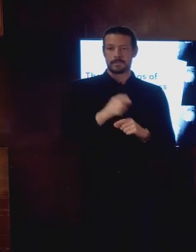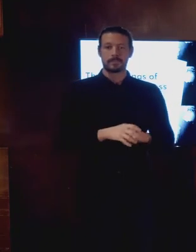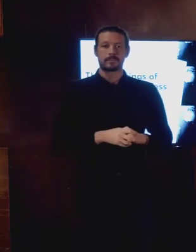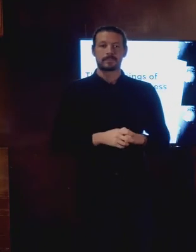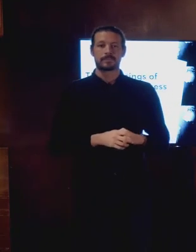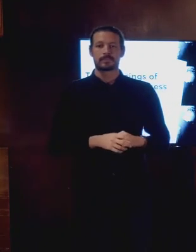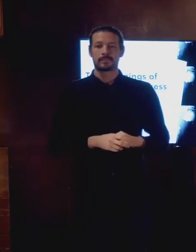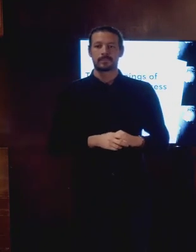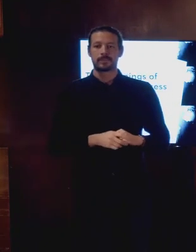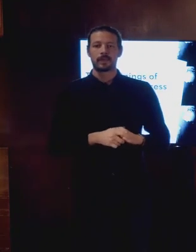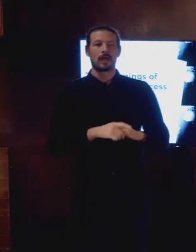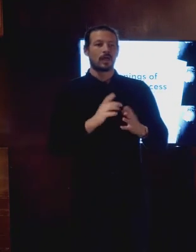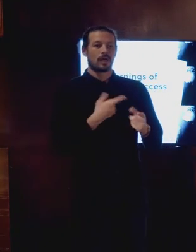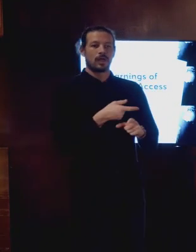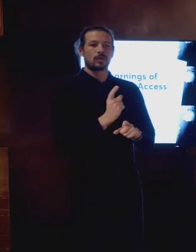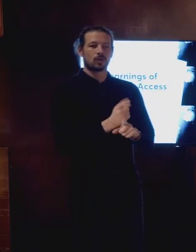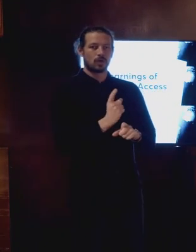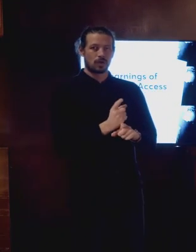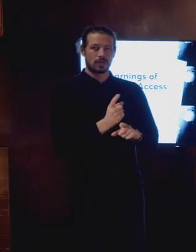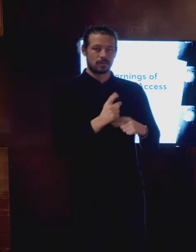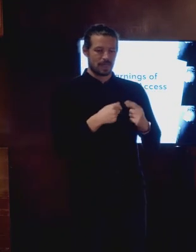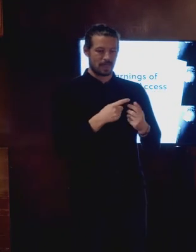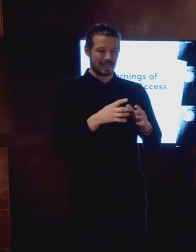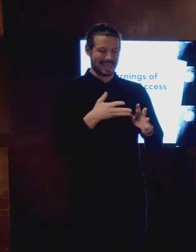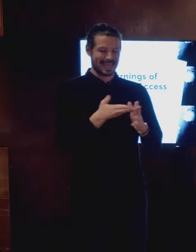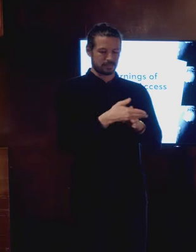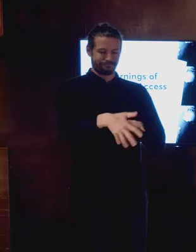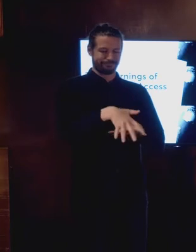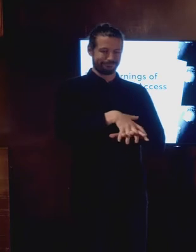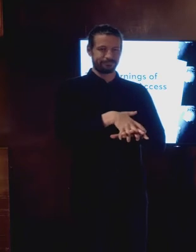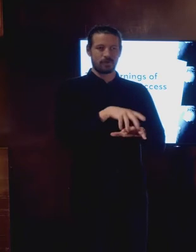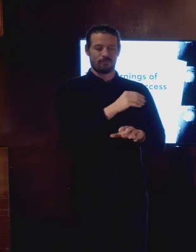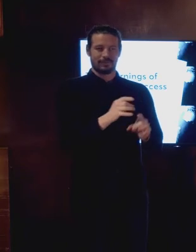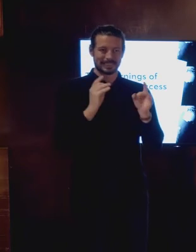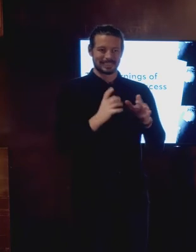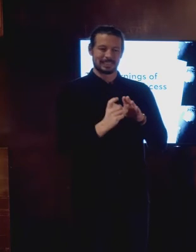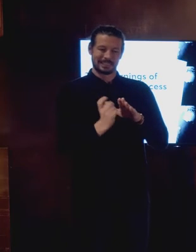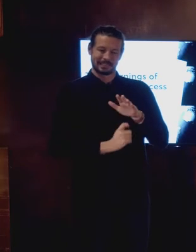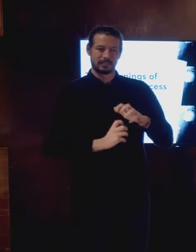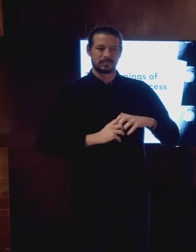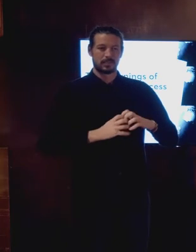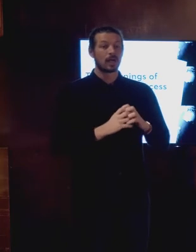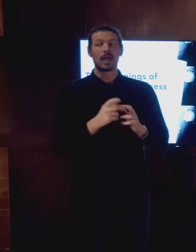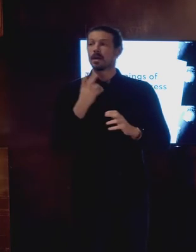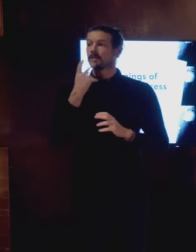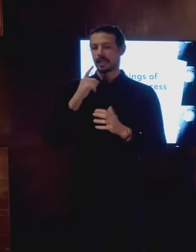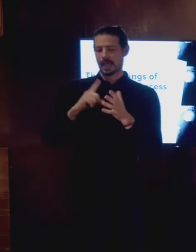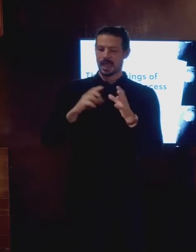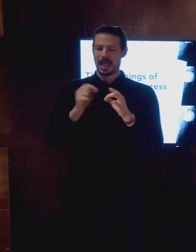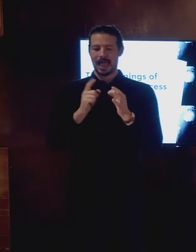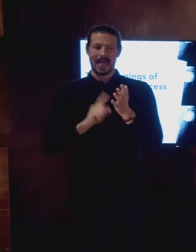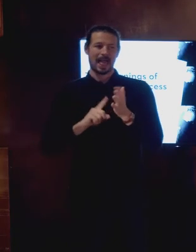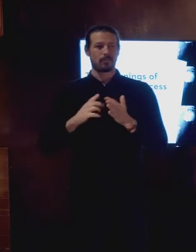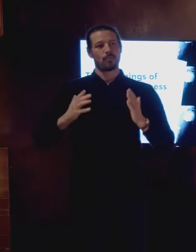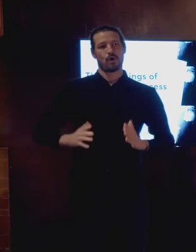Talking about embedding access from the start, if an able-bodied performer or producer